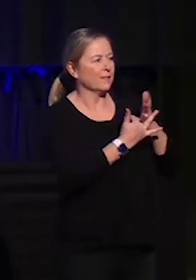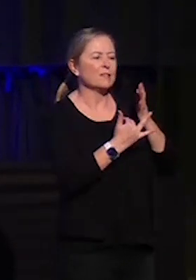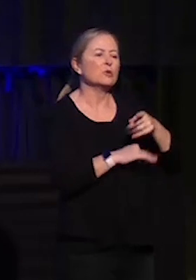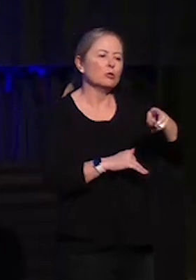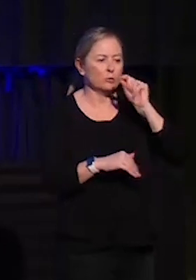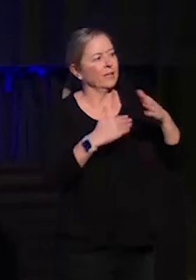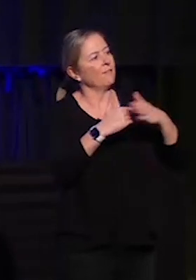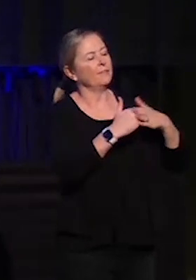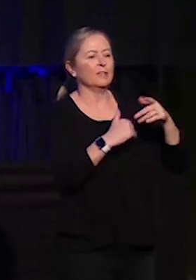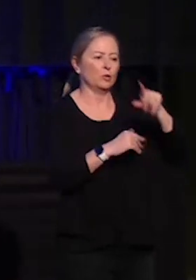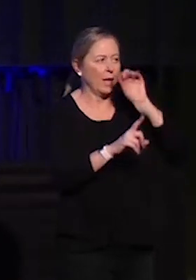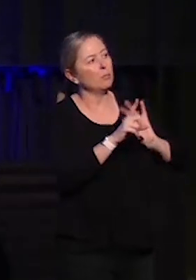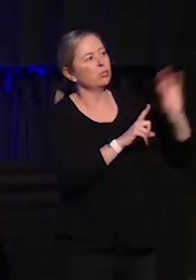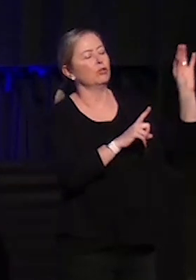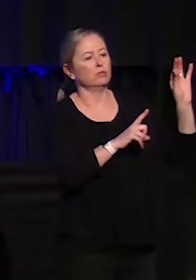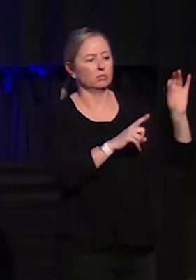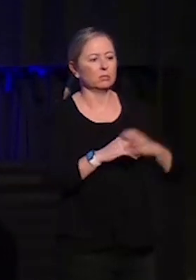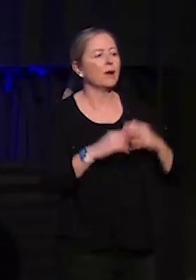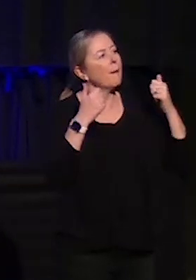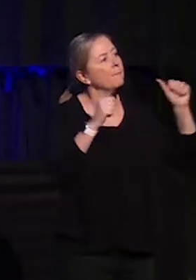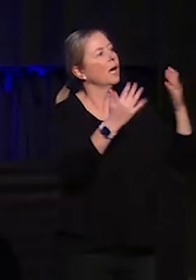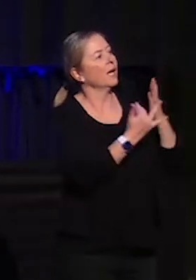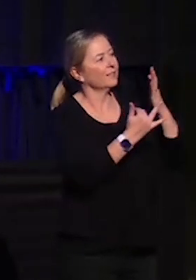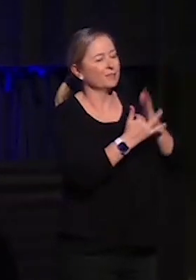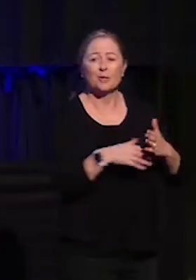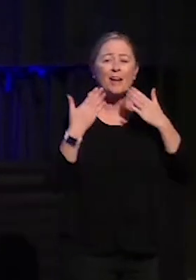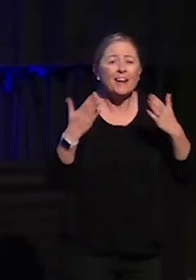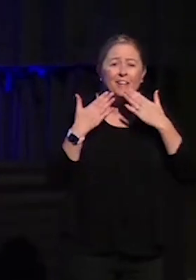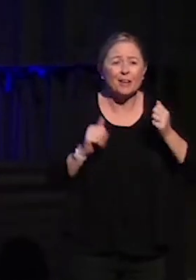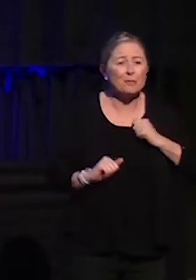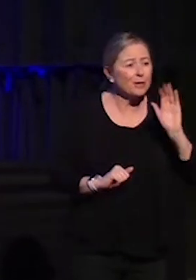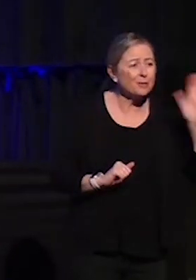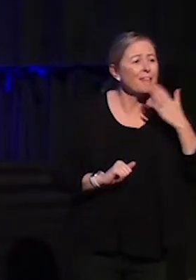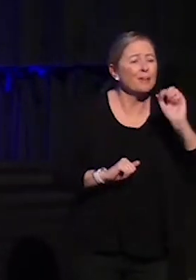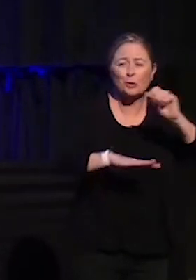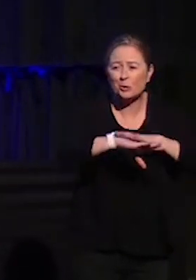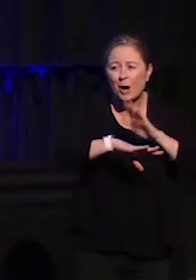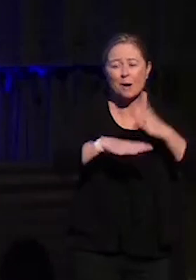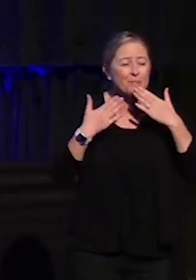immediately jumps at you. With that, I finish my talk, and I thank you very much for your time.